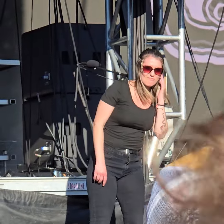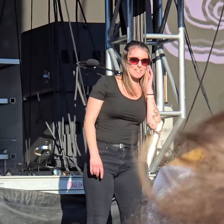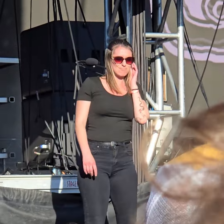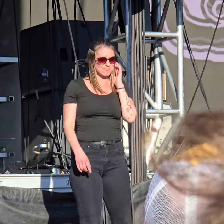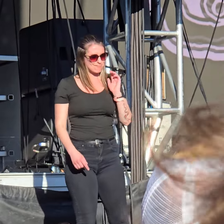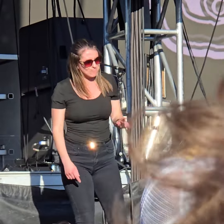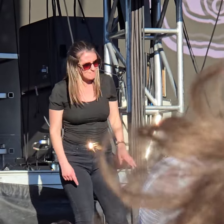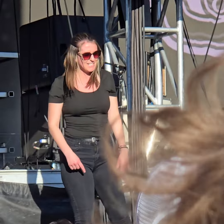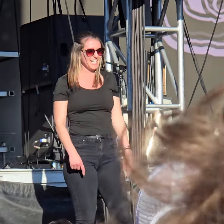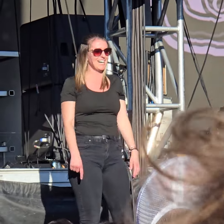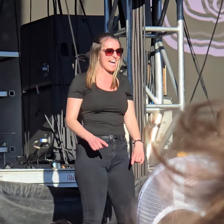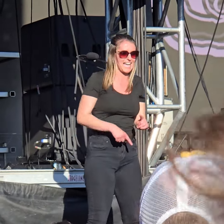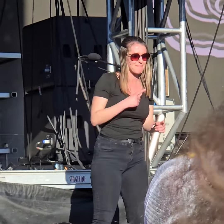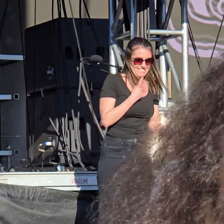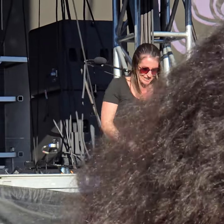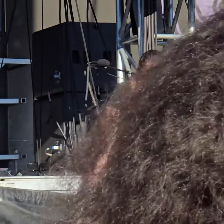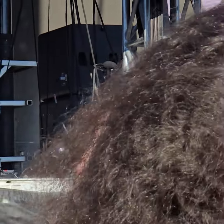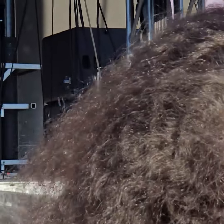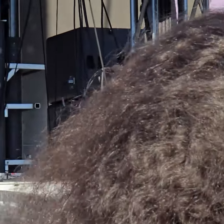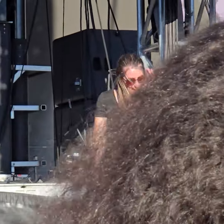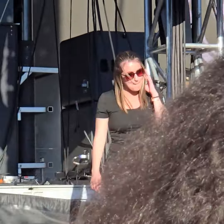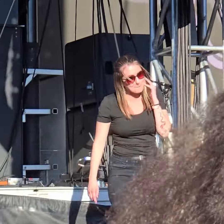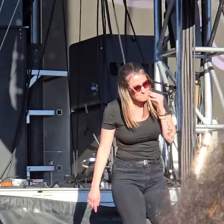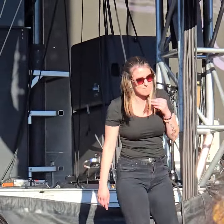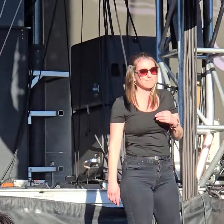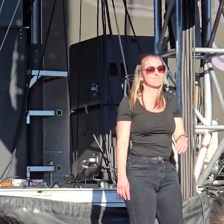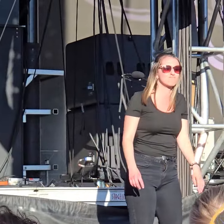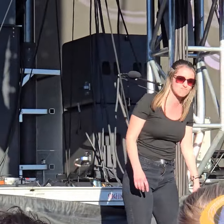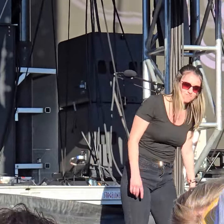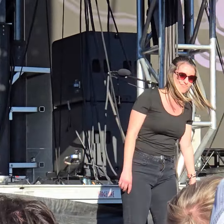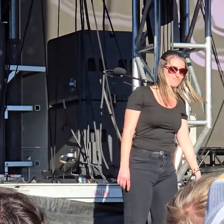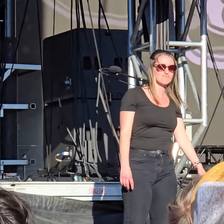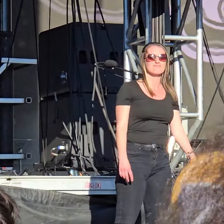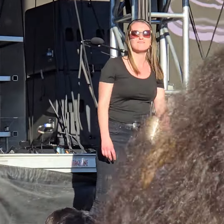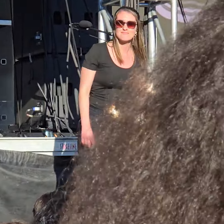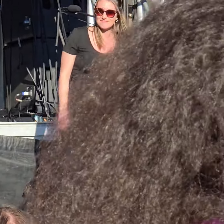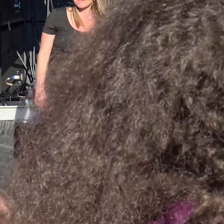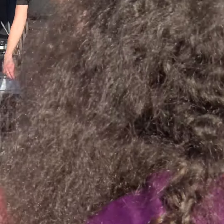We can't even you I don't